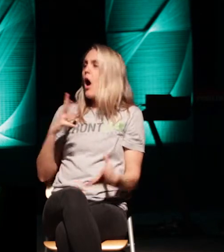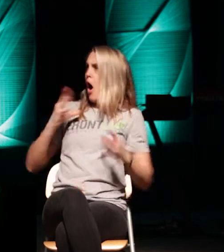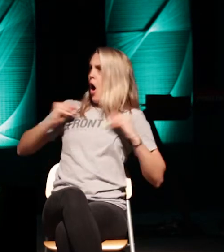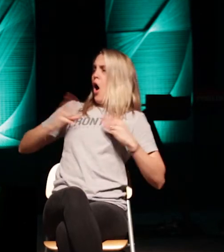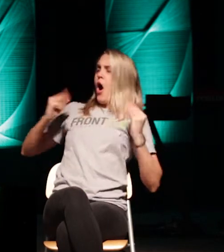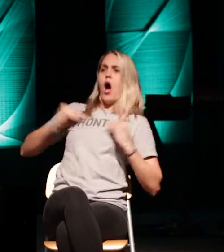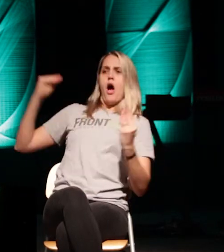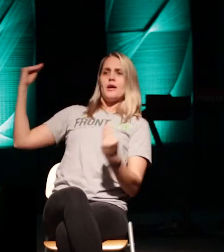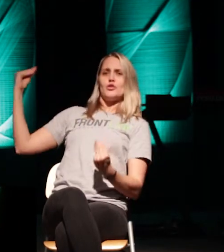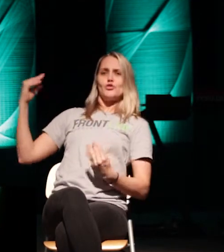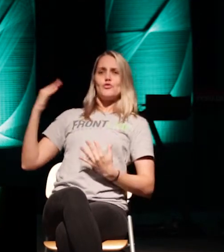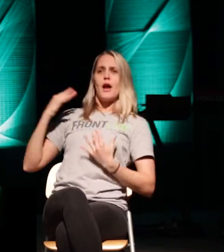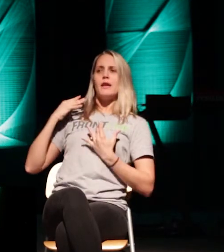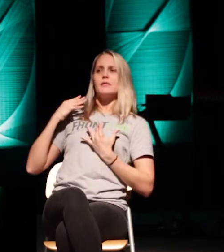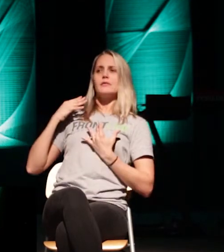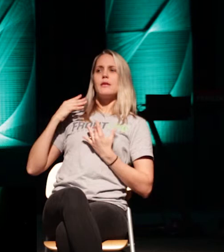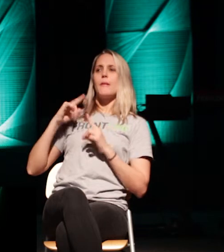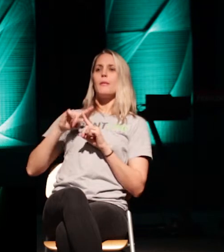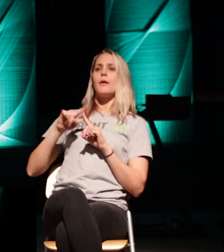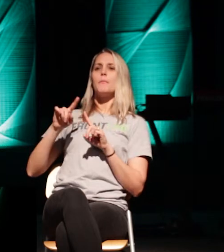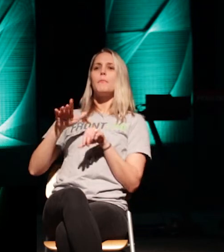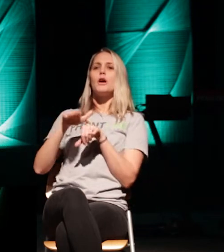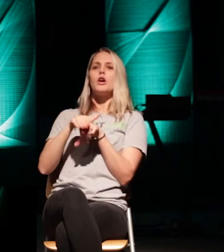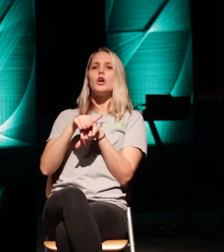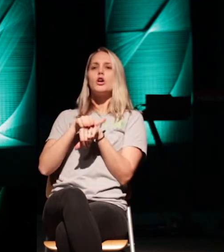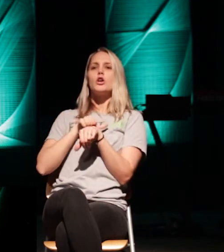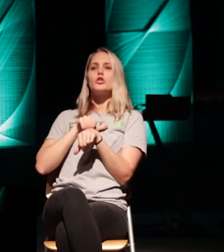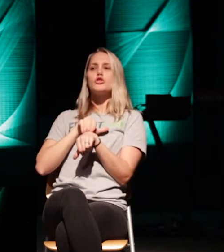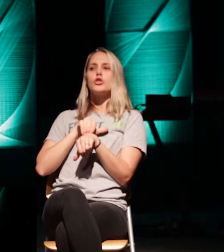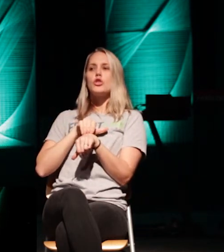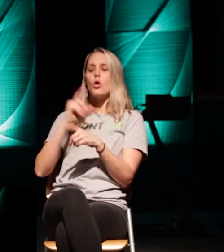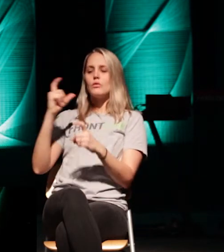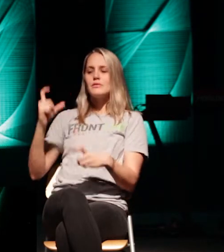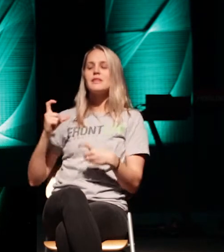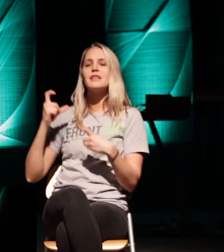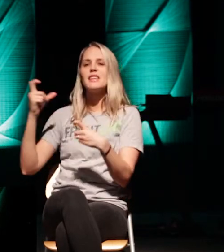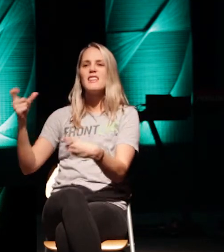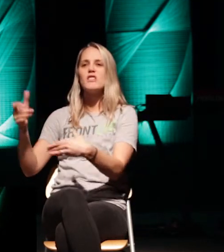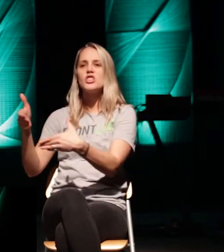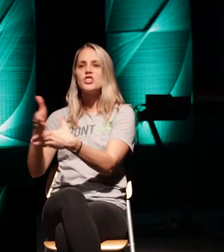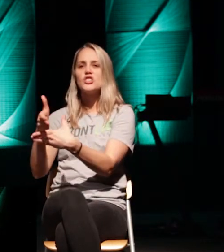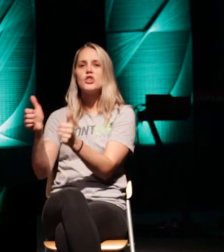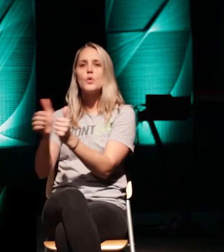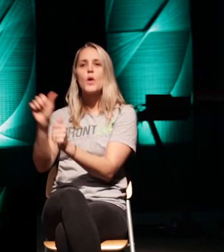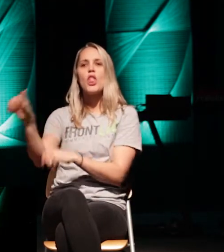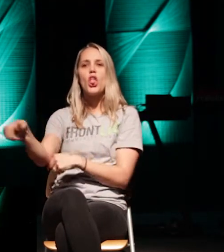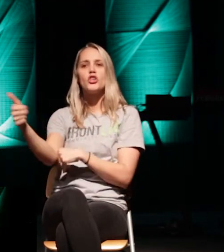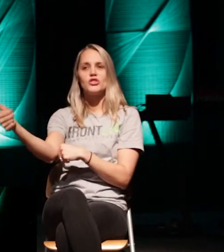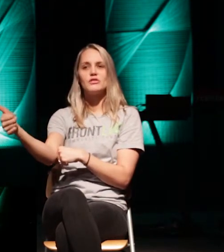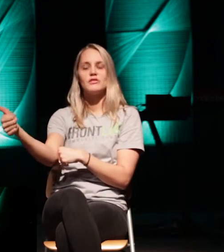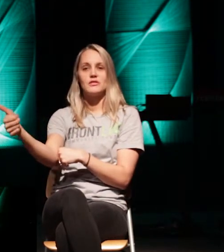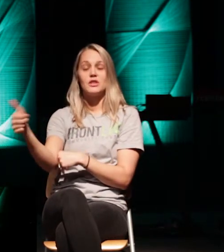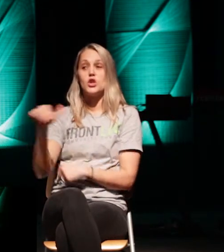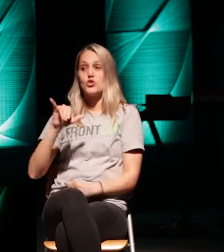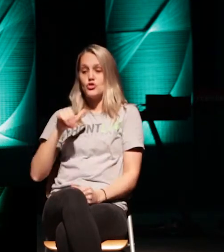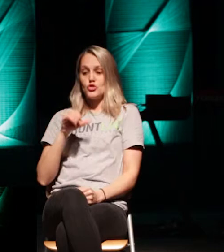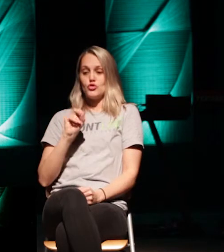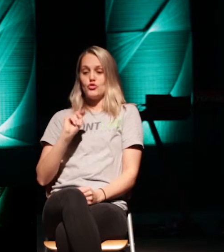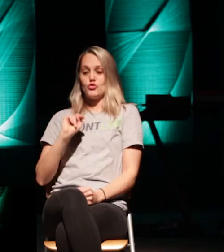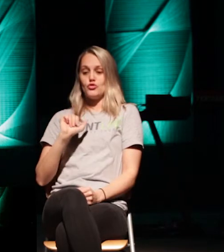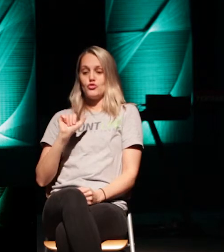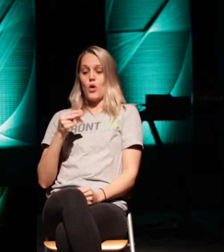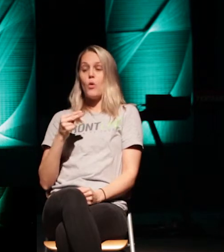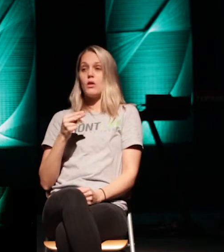how slow he is to give it and share it with others. That Jonah is an Israelite